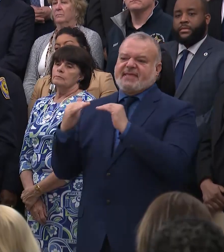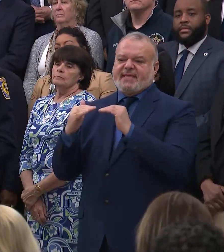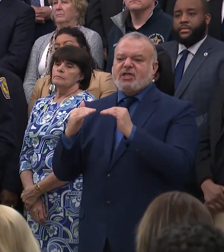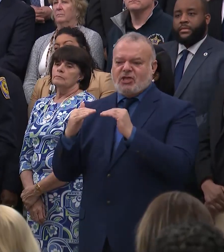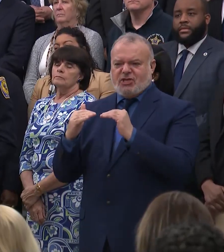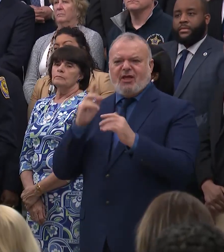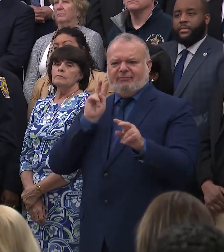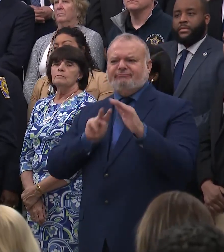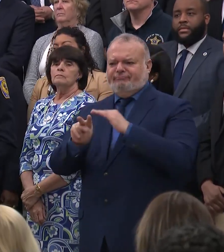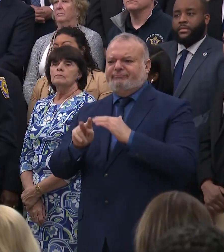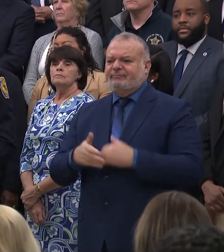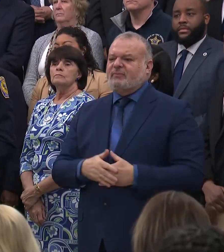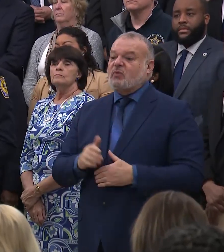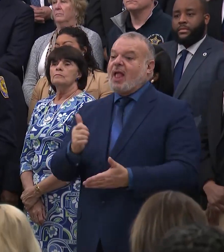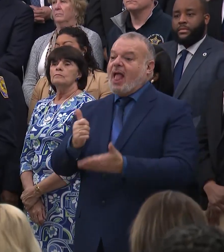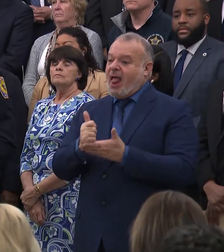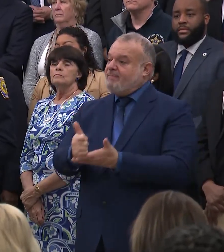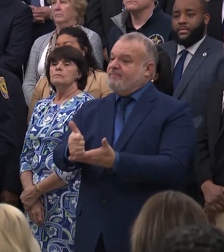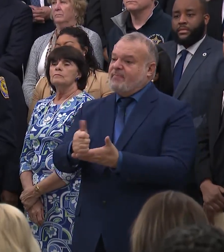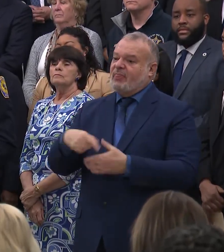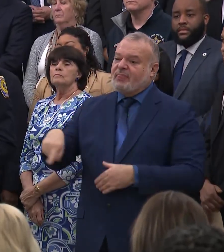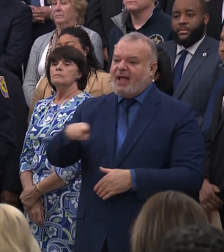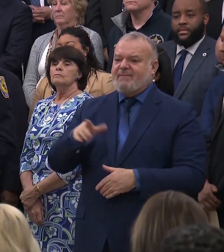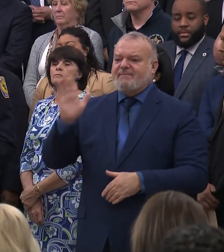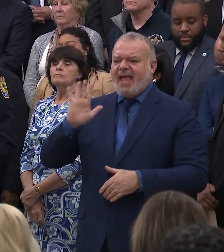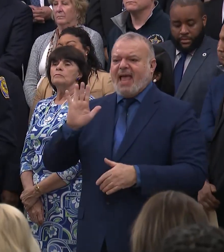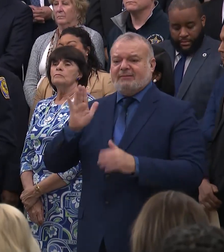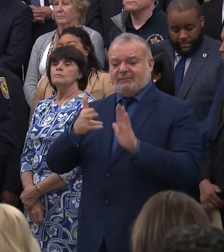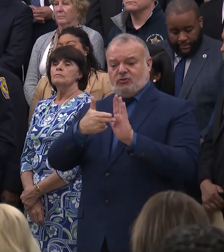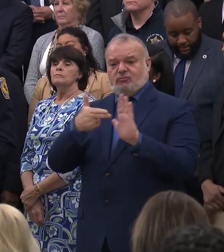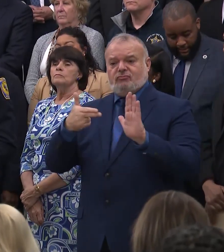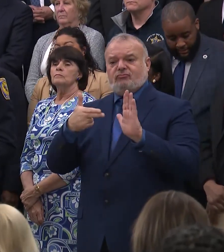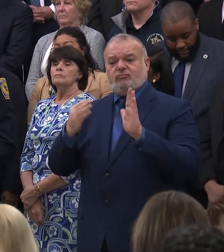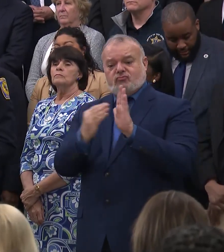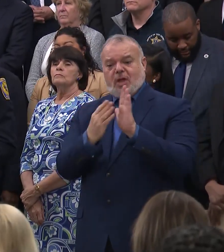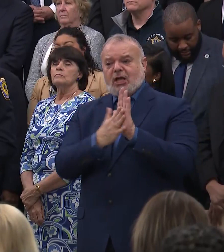these past convictions with the current laws of the Commonwealth.